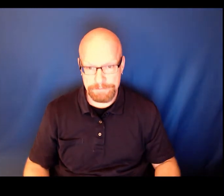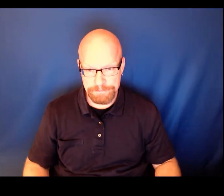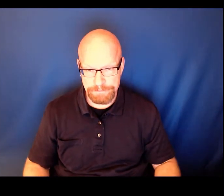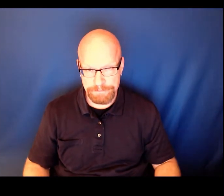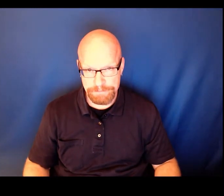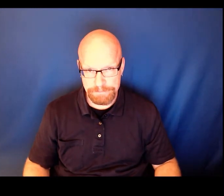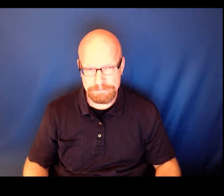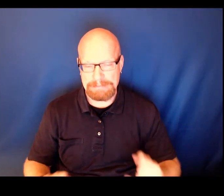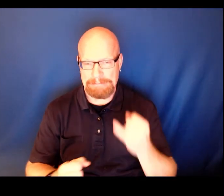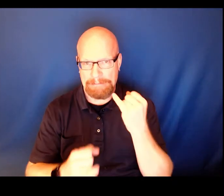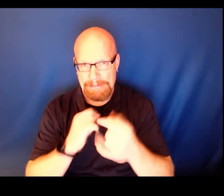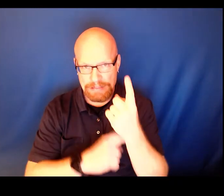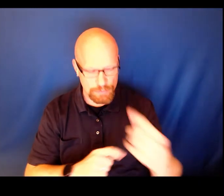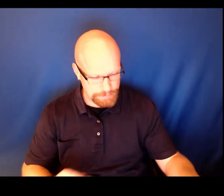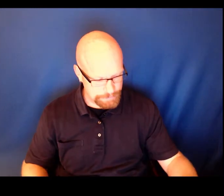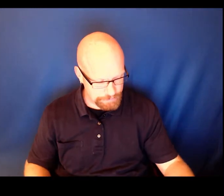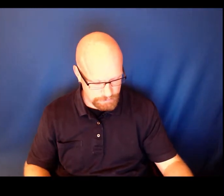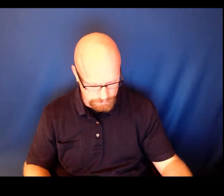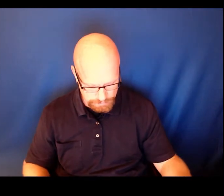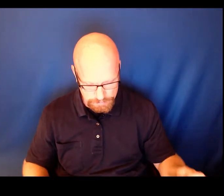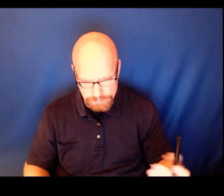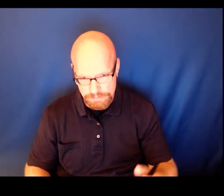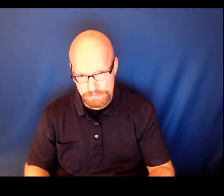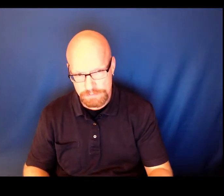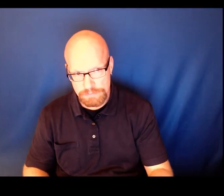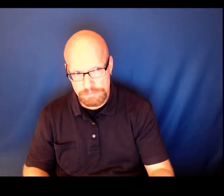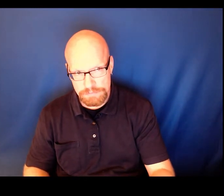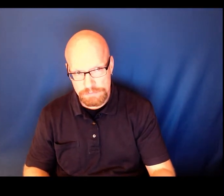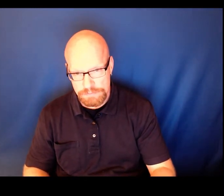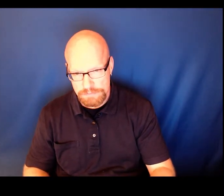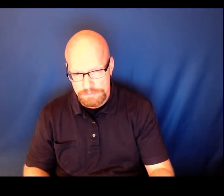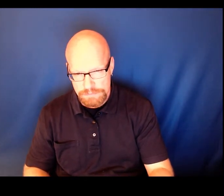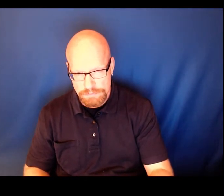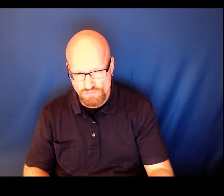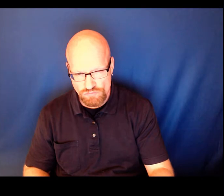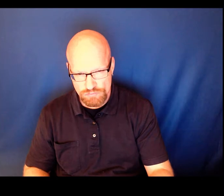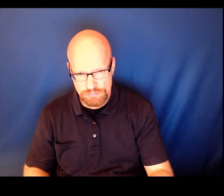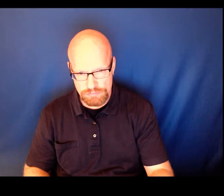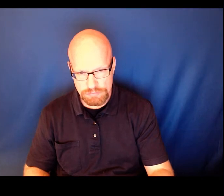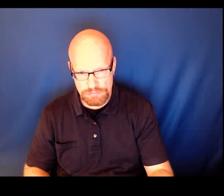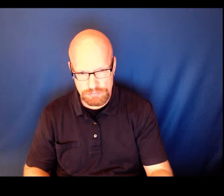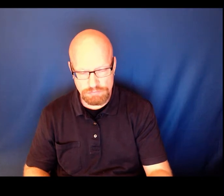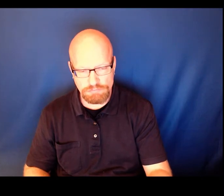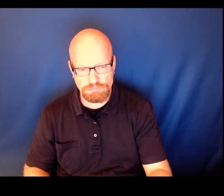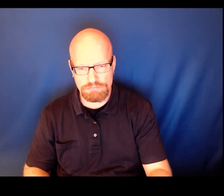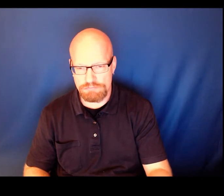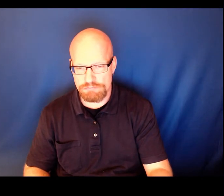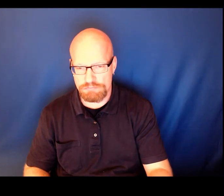just cannot have the denominator being a variable with an exponent.